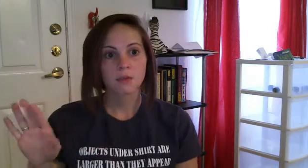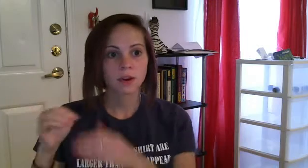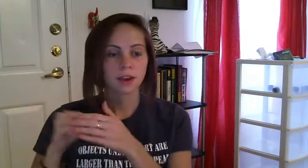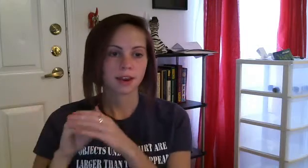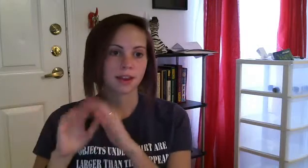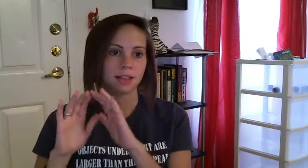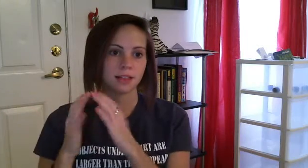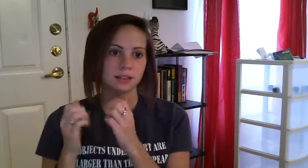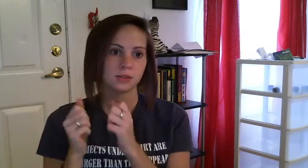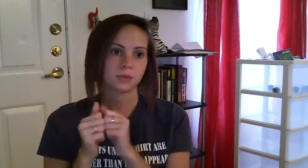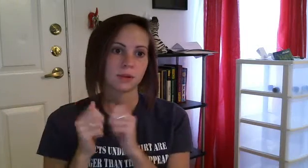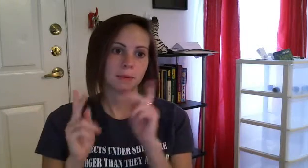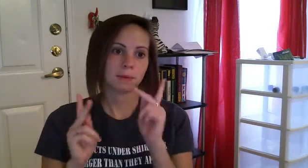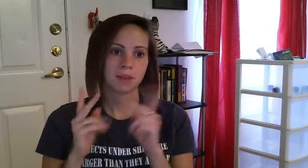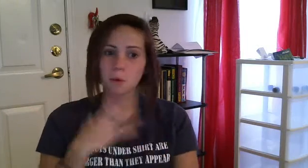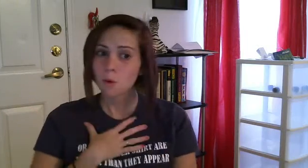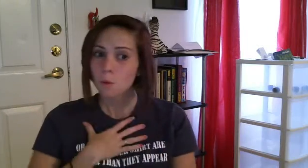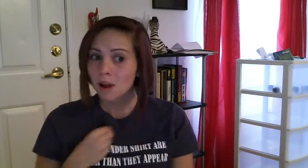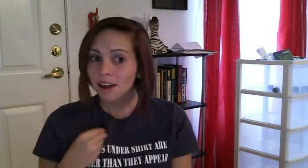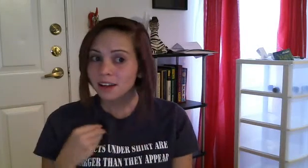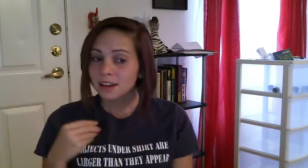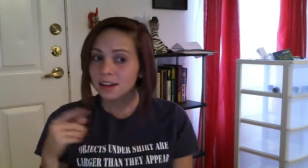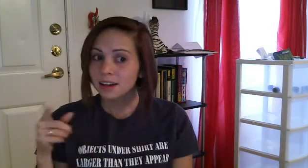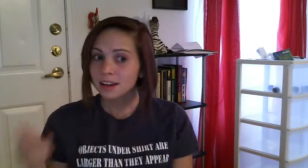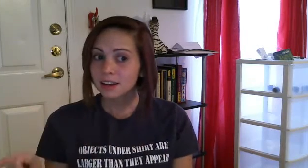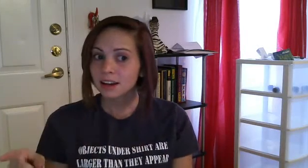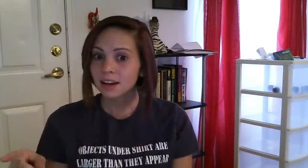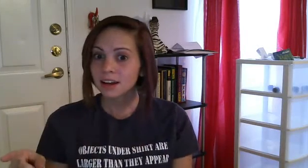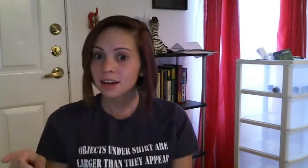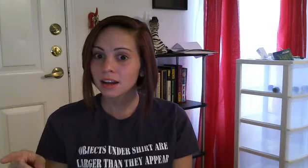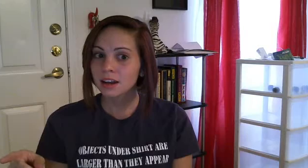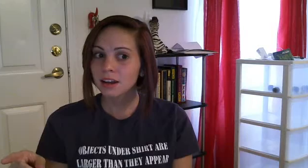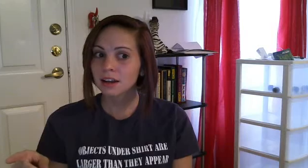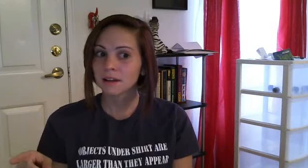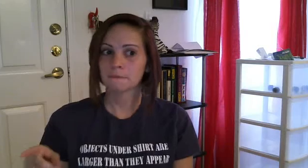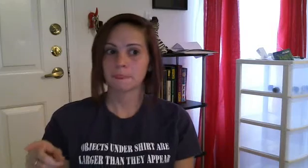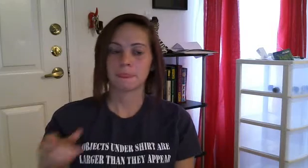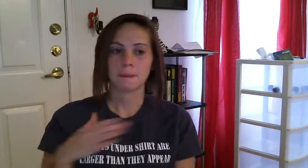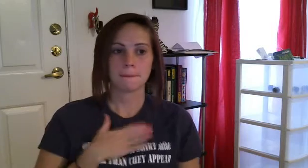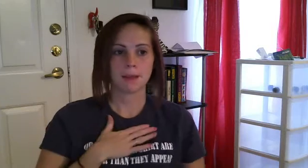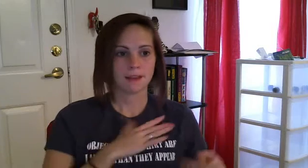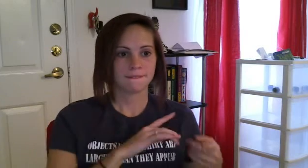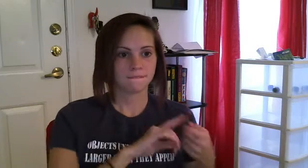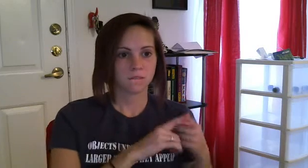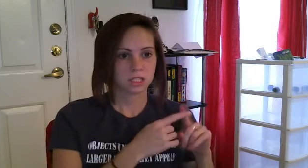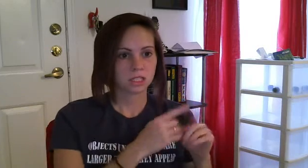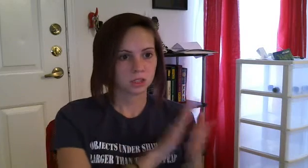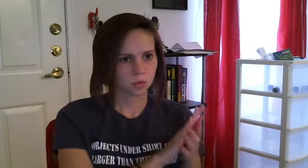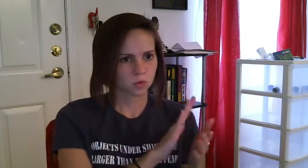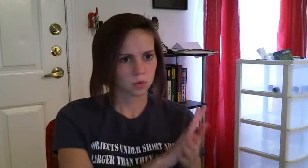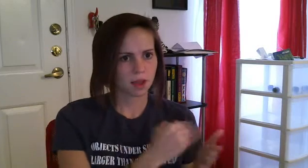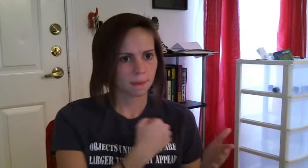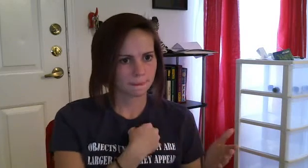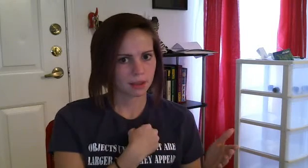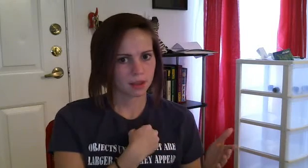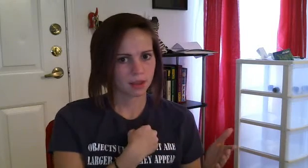Vanessa and I and these other friends of mine who come from homes that weren't as stable, we all had the African American